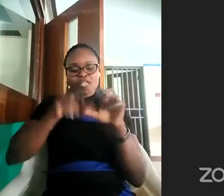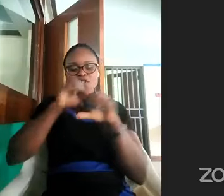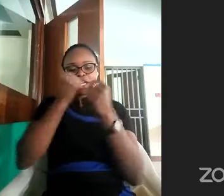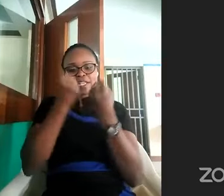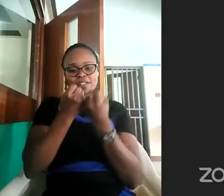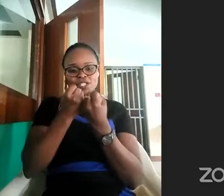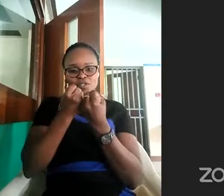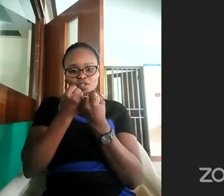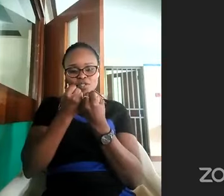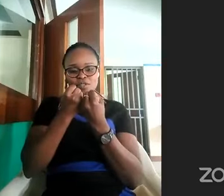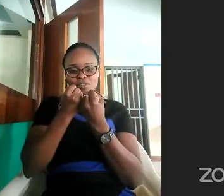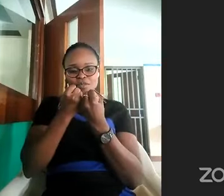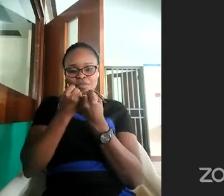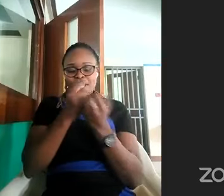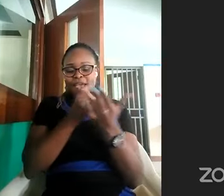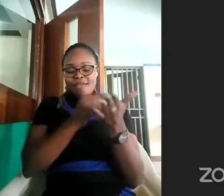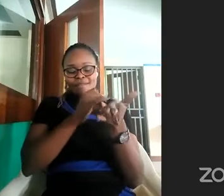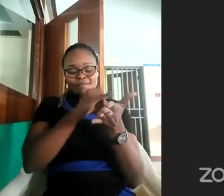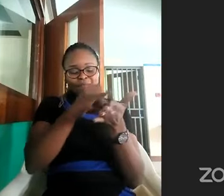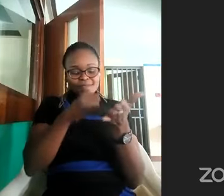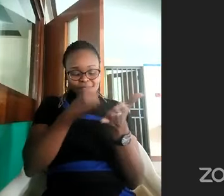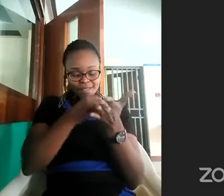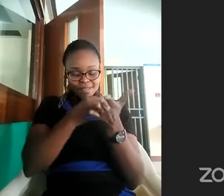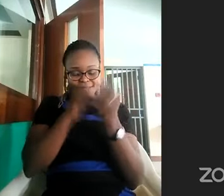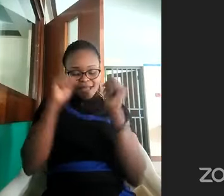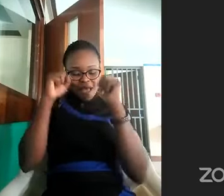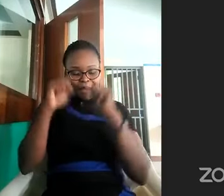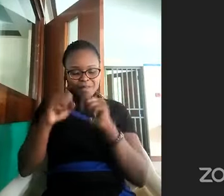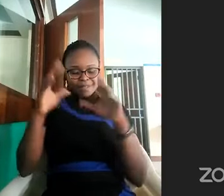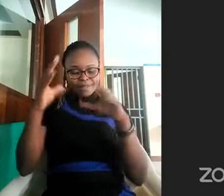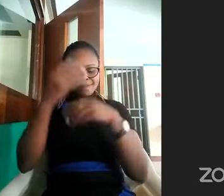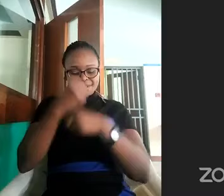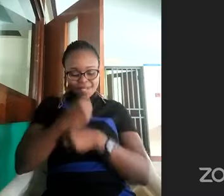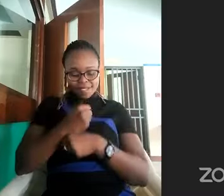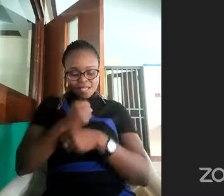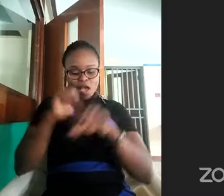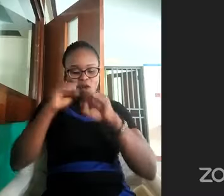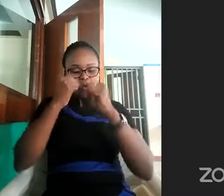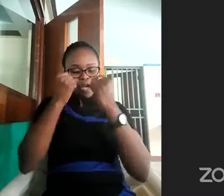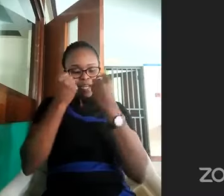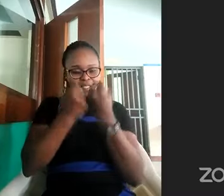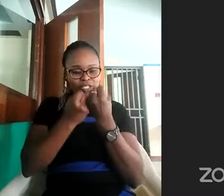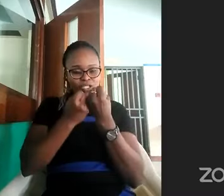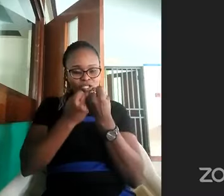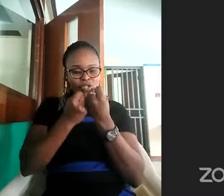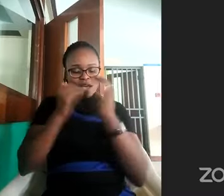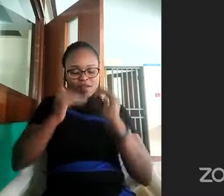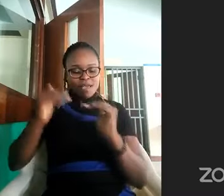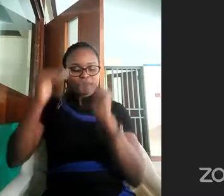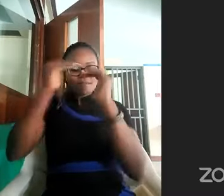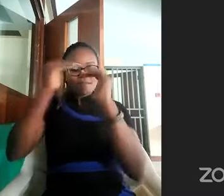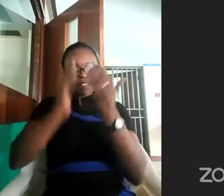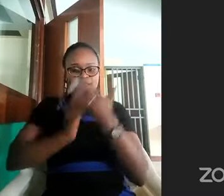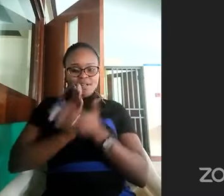Disability Trust is an organization that advances the rights of women and girls with disabilities. We are